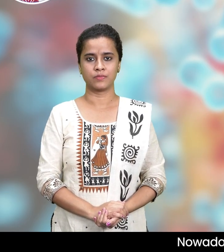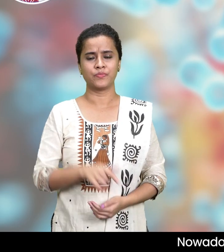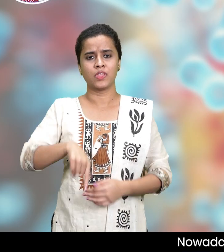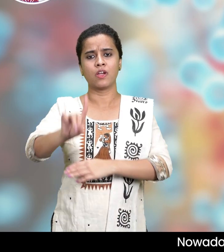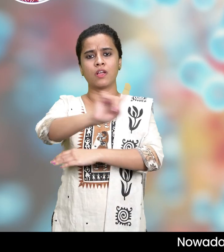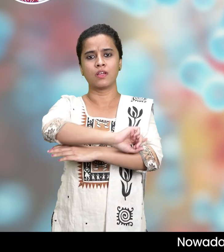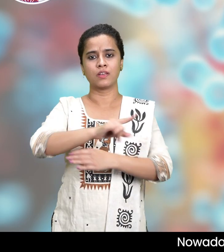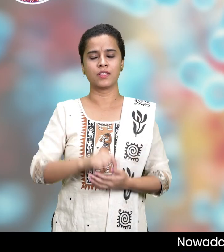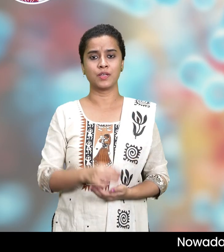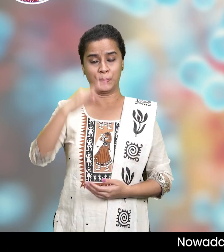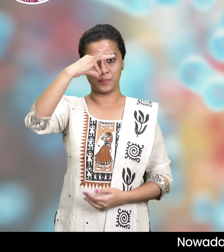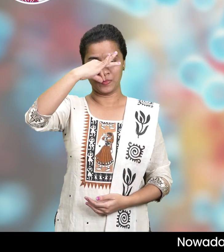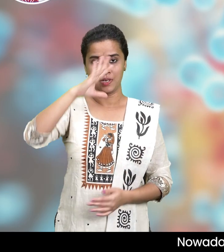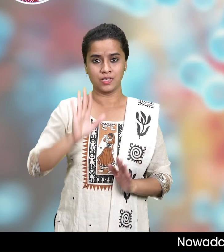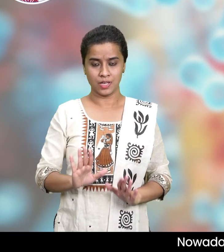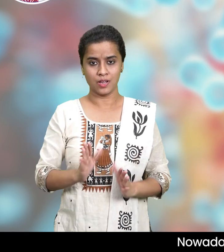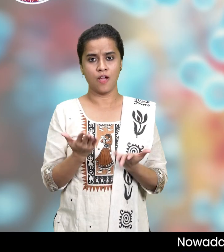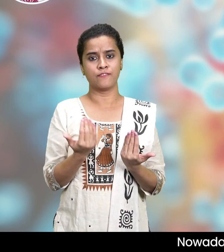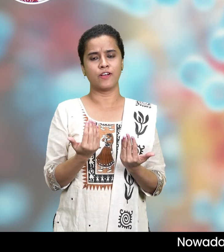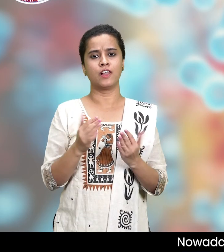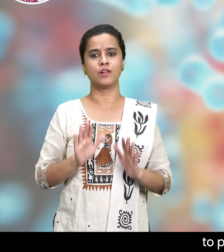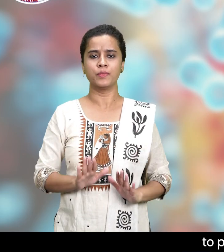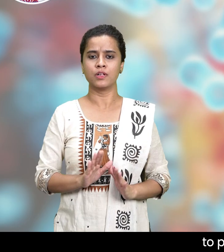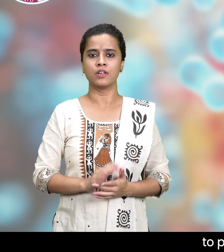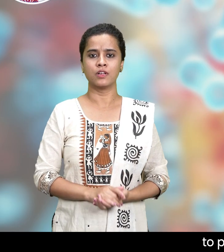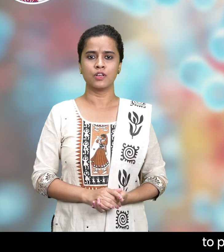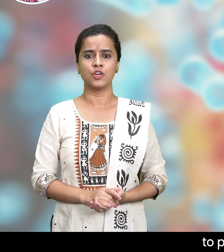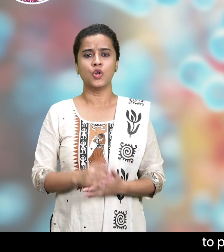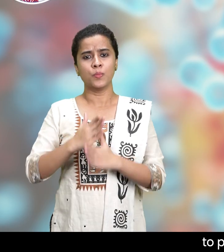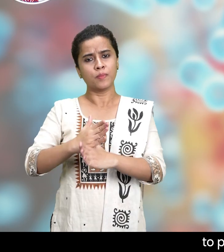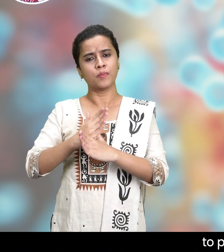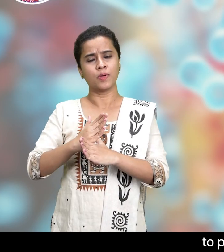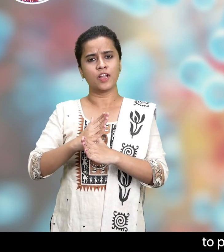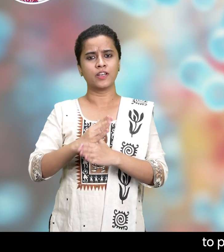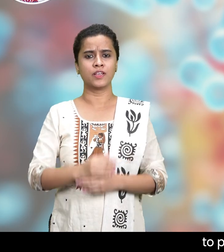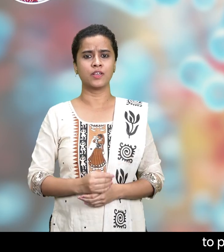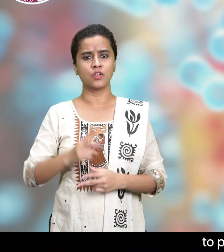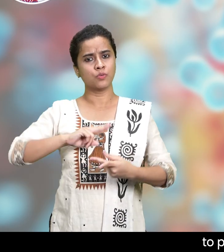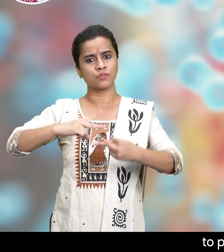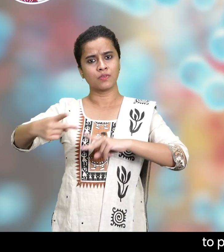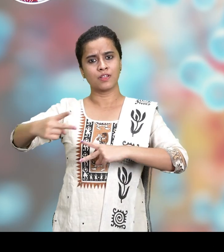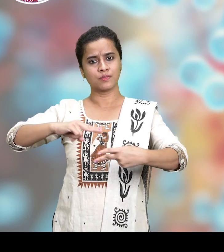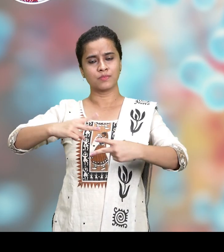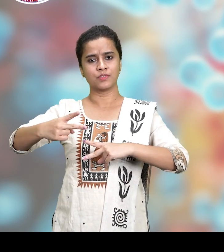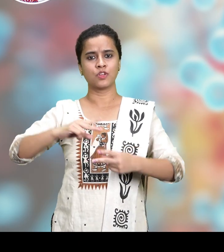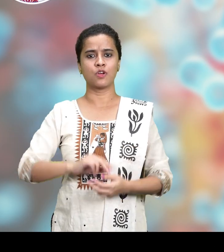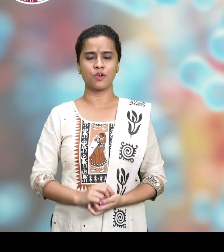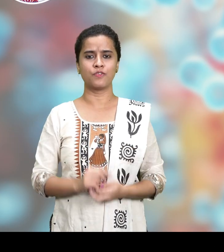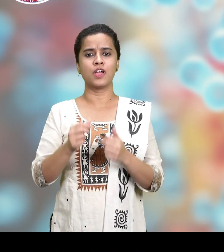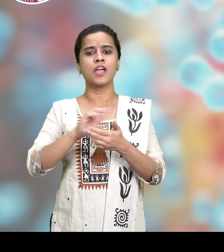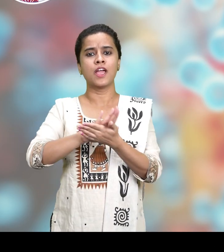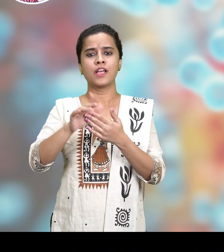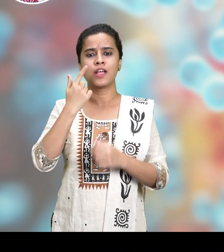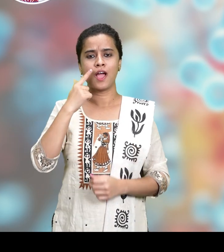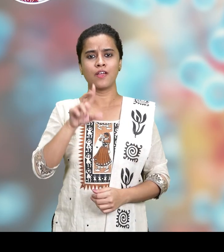Nowadays, medicines are available to prevent the transmission of